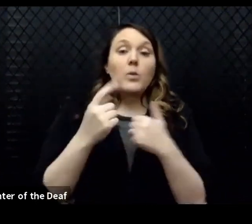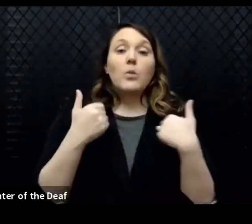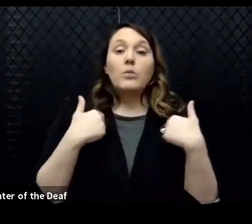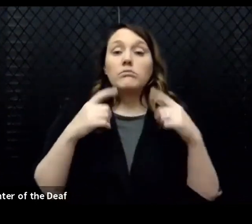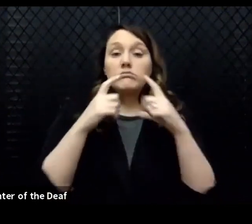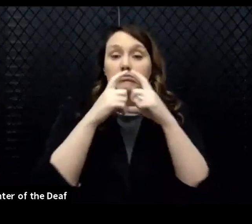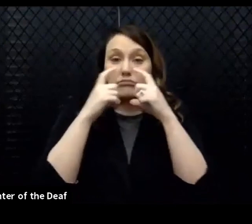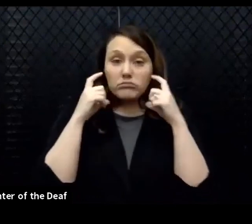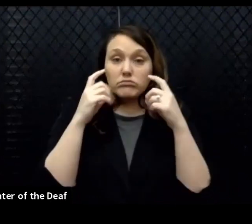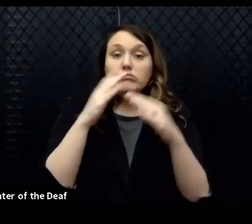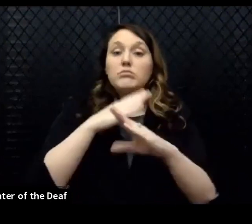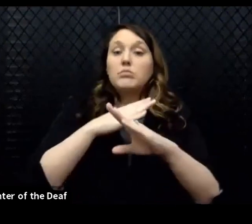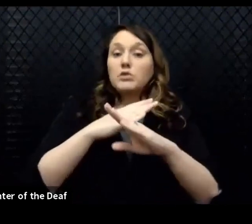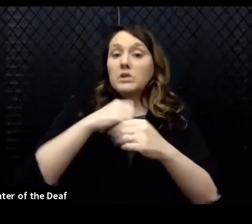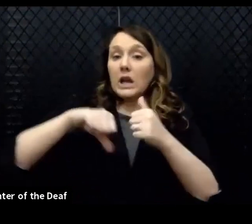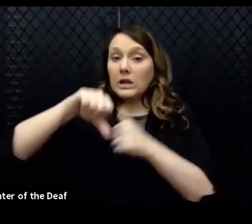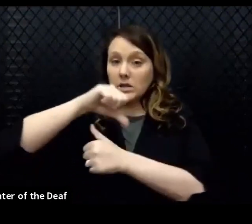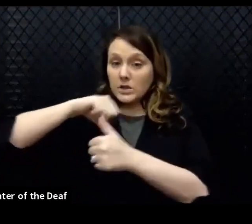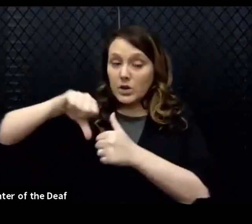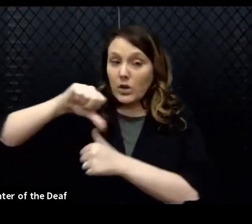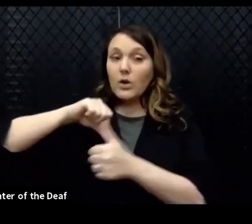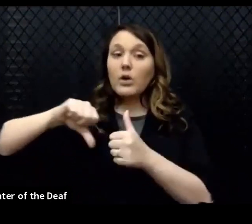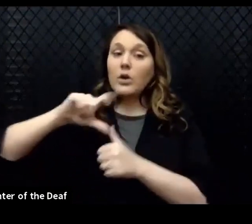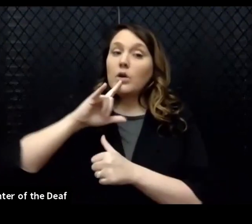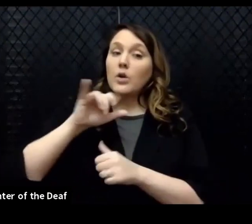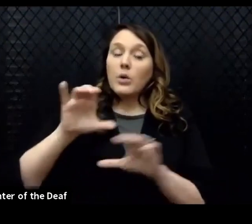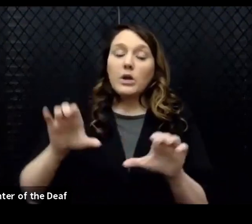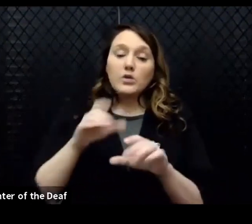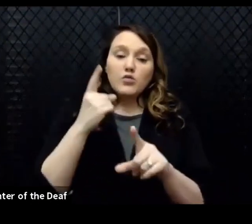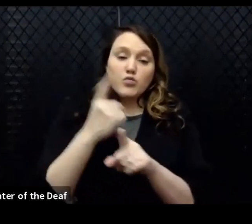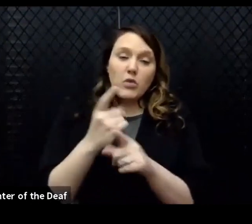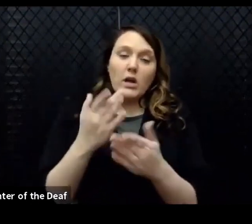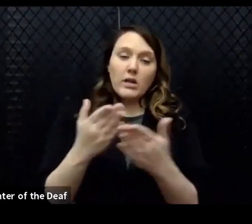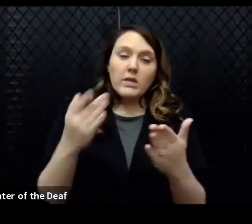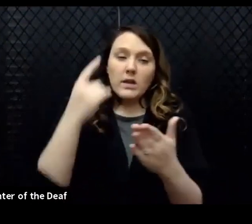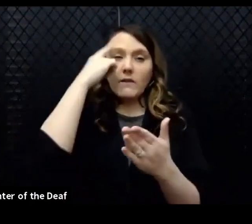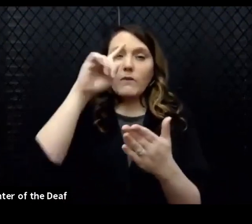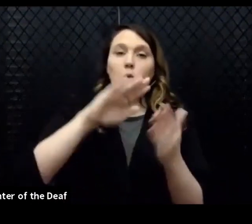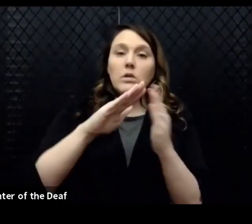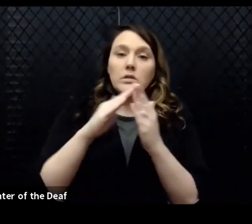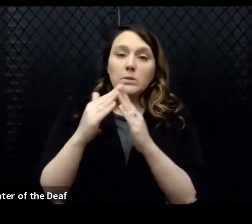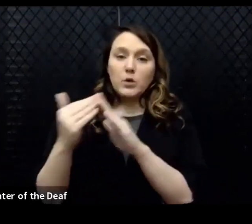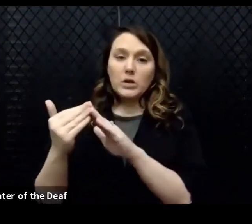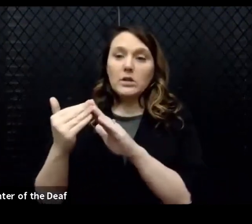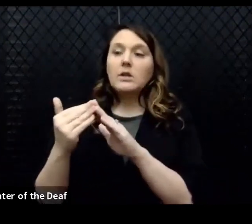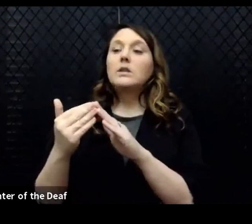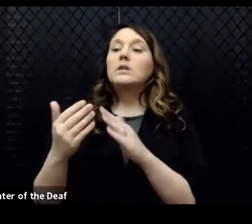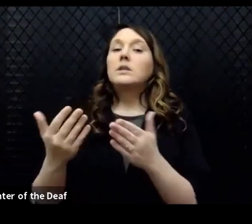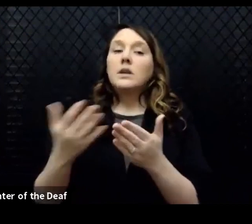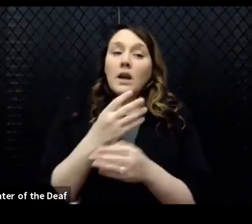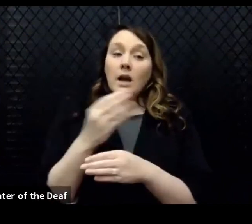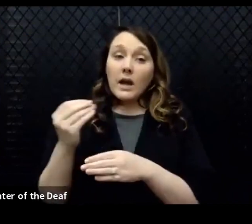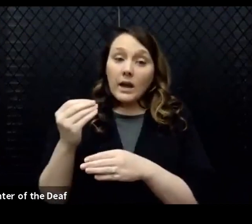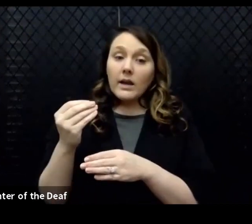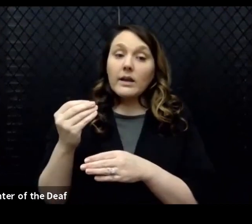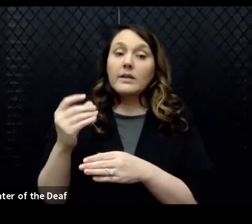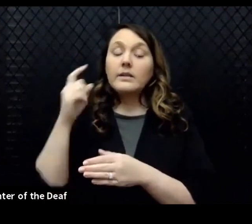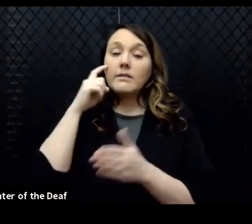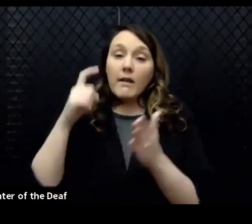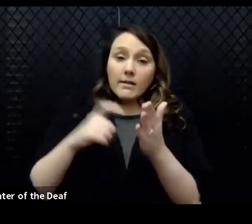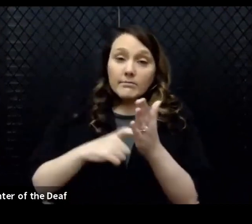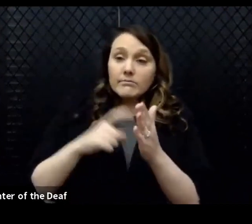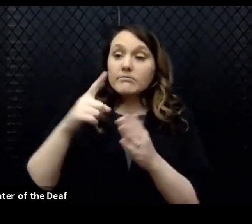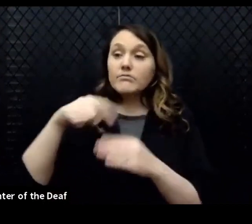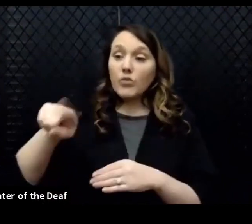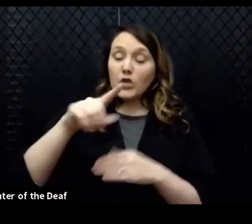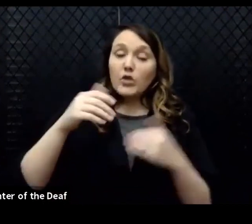each other. It's really doing the right thing for your community and stepping up and acknowledging that you have a role to